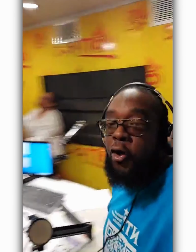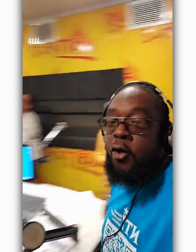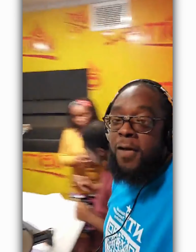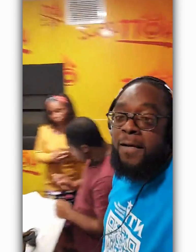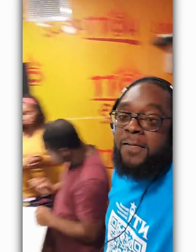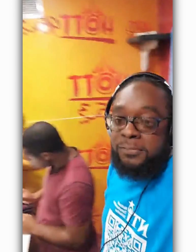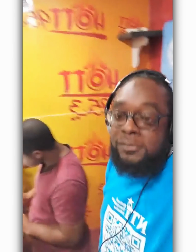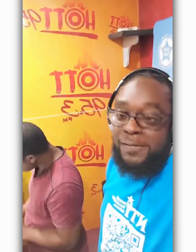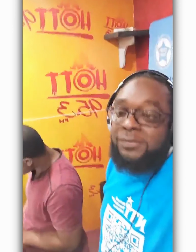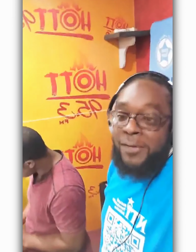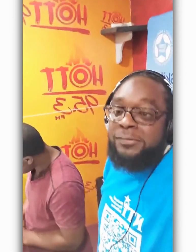Boy.